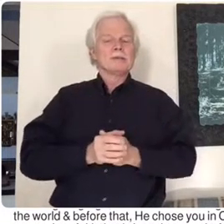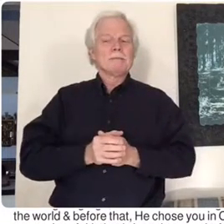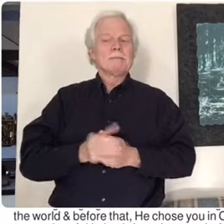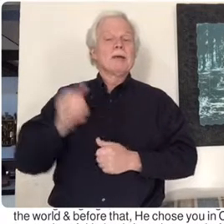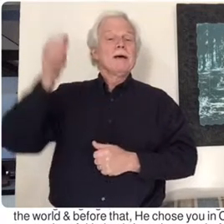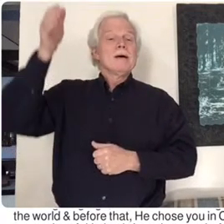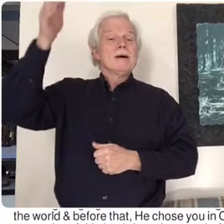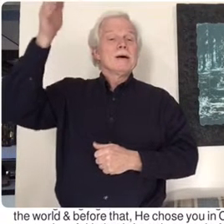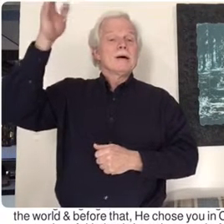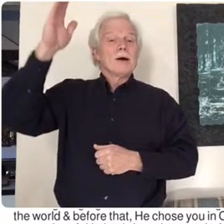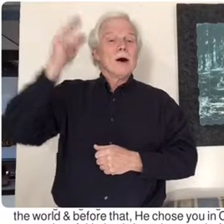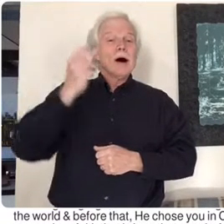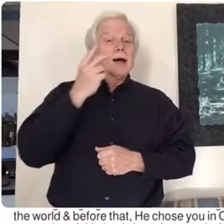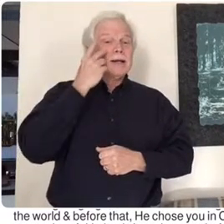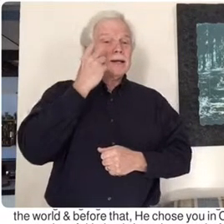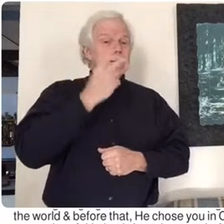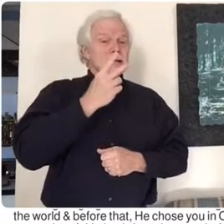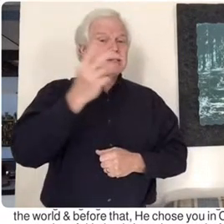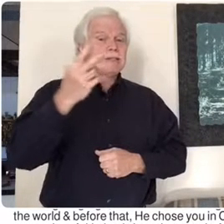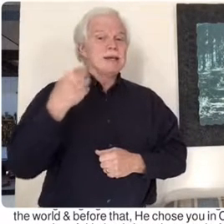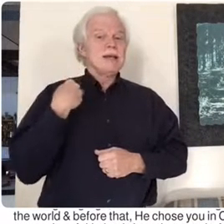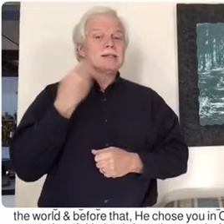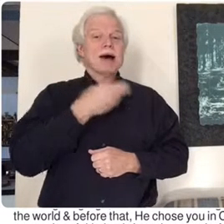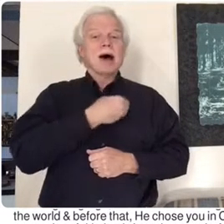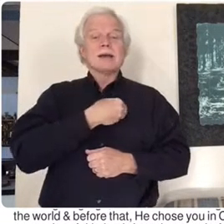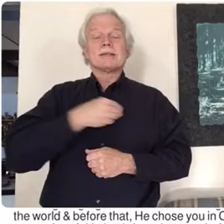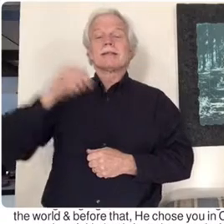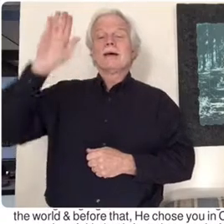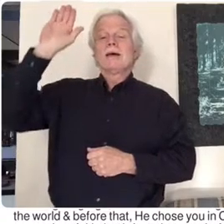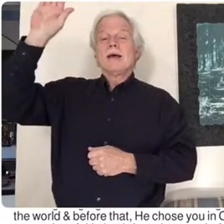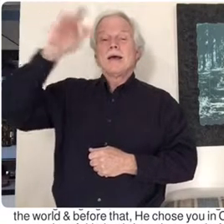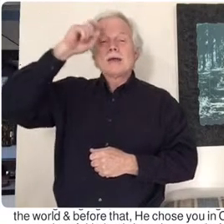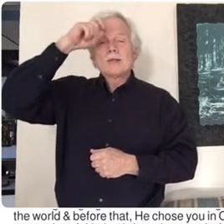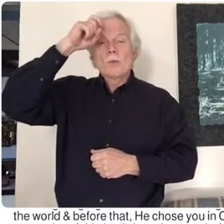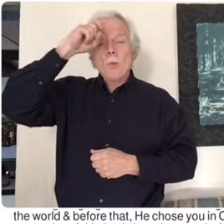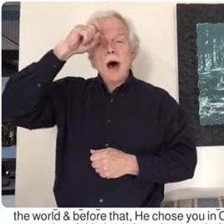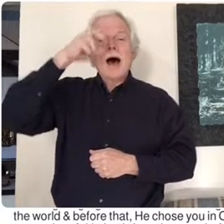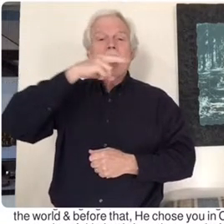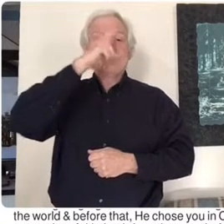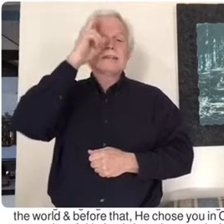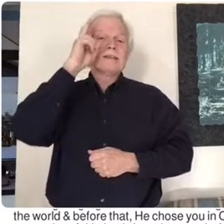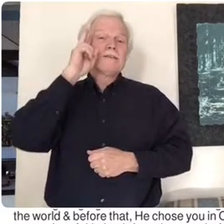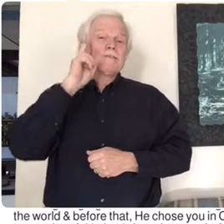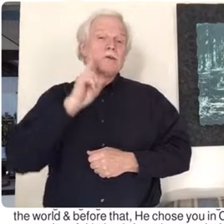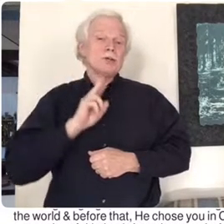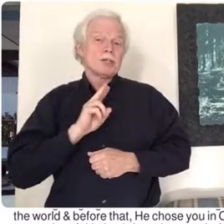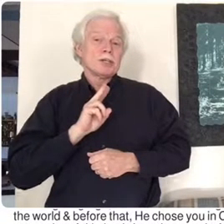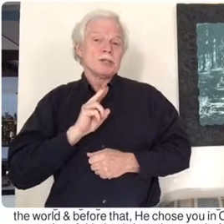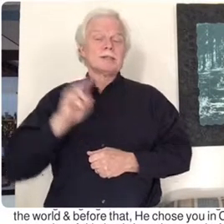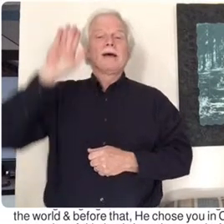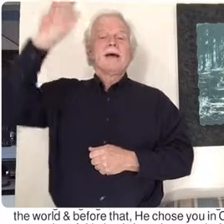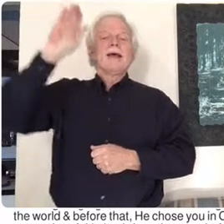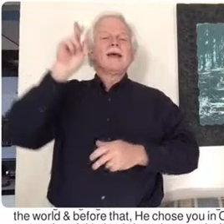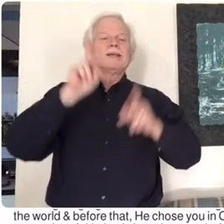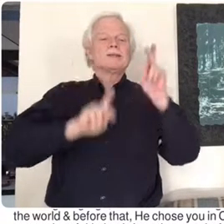God sees us, his wise virgins, his